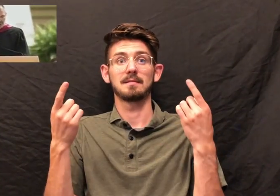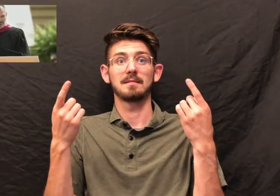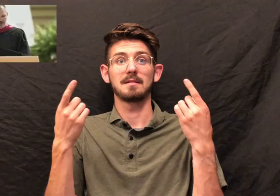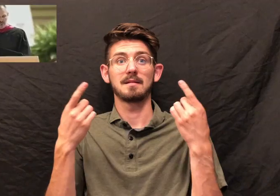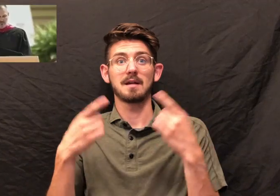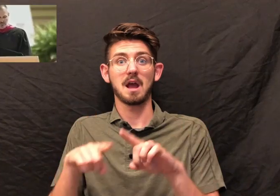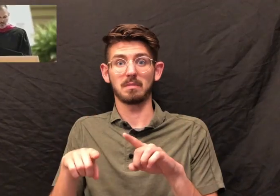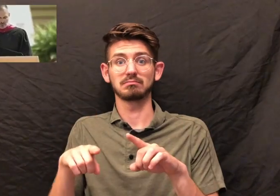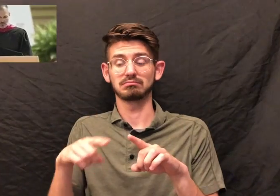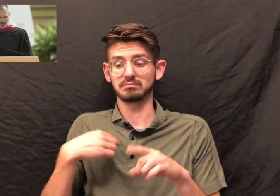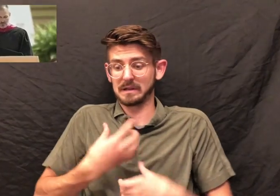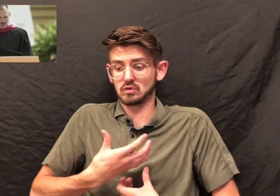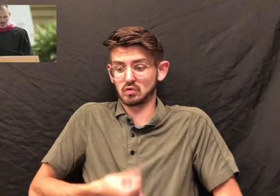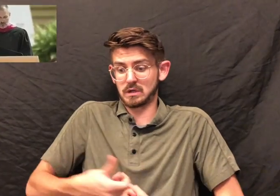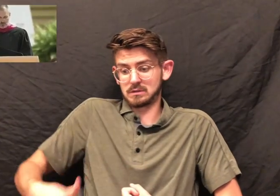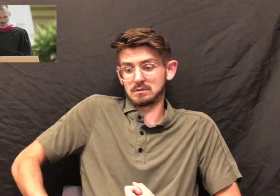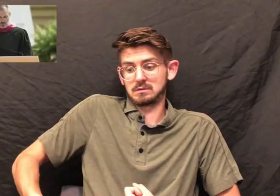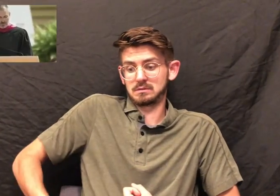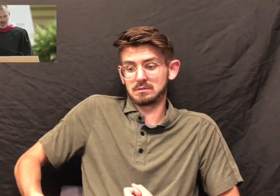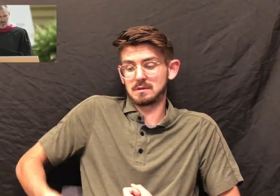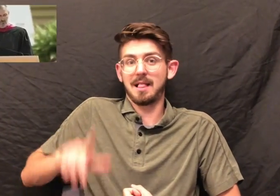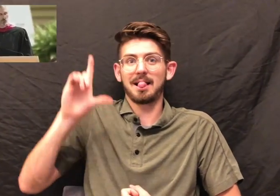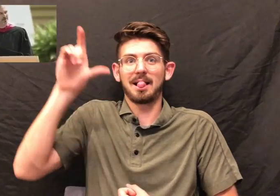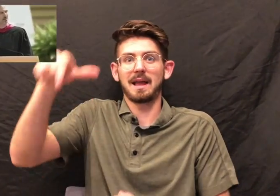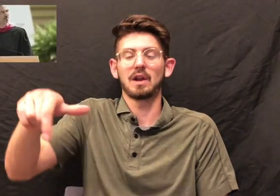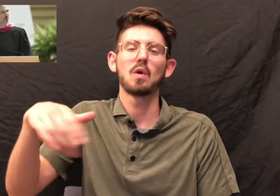priceless later on. Let me give you one example.